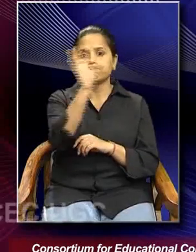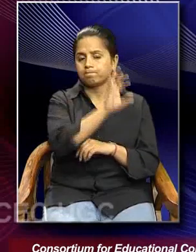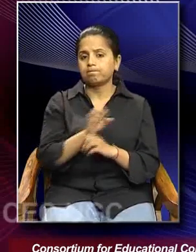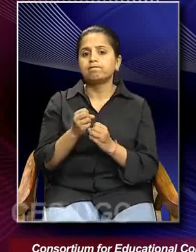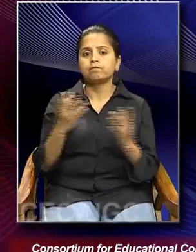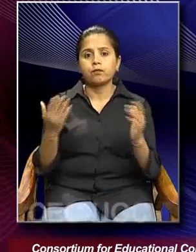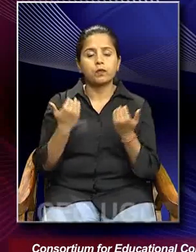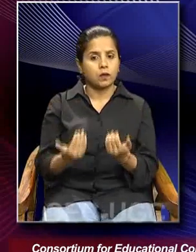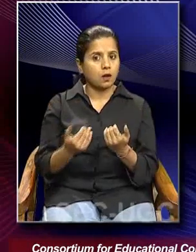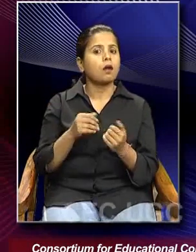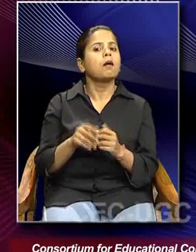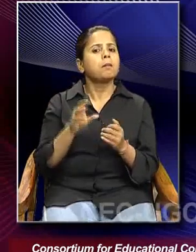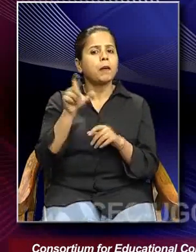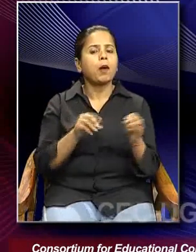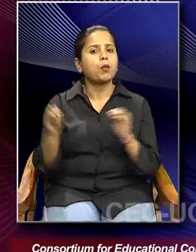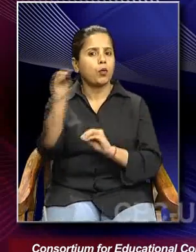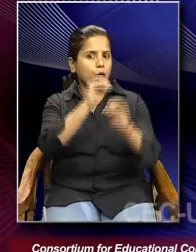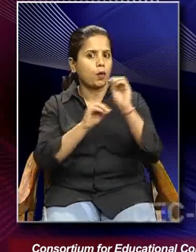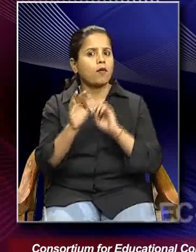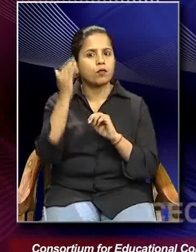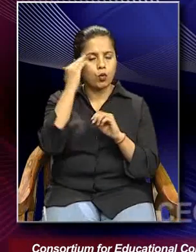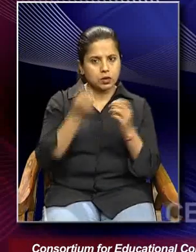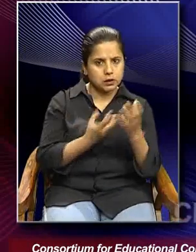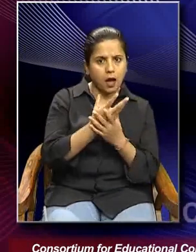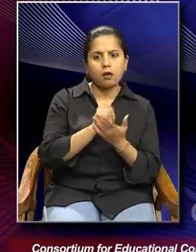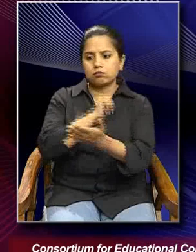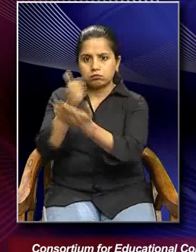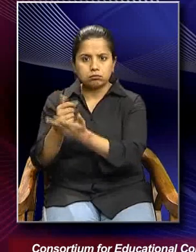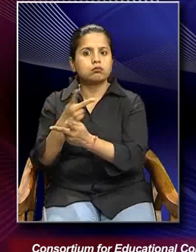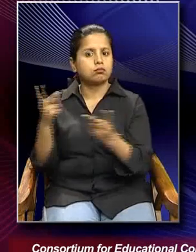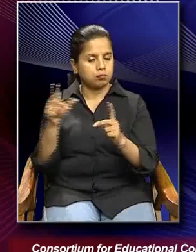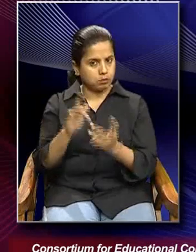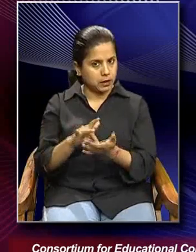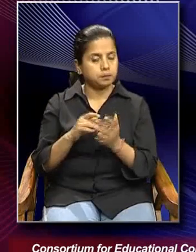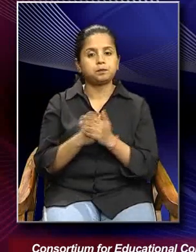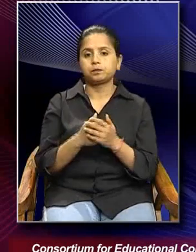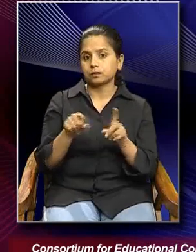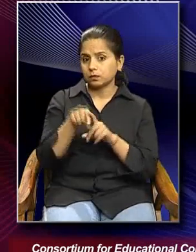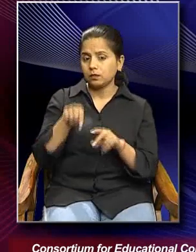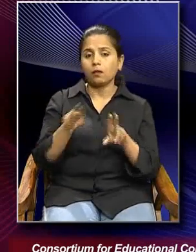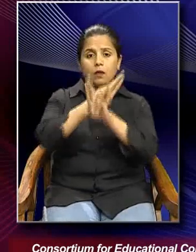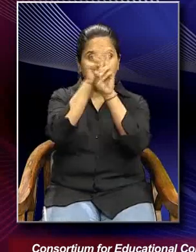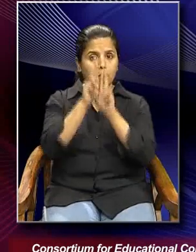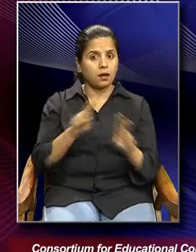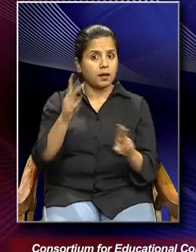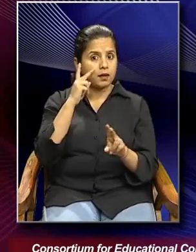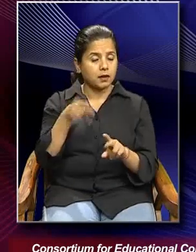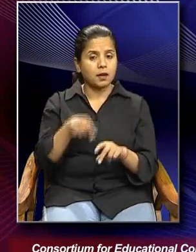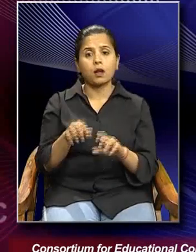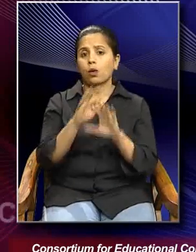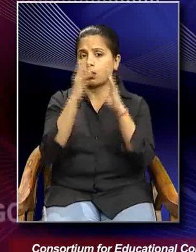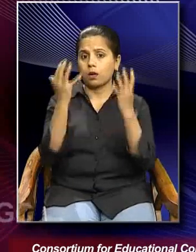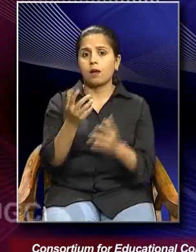defined migration stream, place of origin and place of destination. Similarly, if you look at international migration also at the global